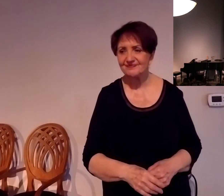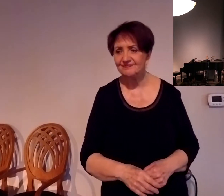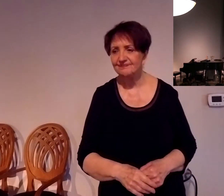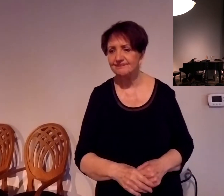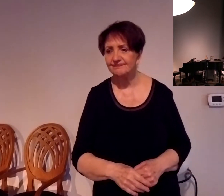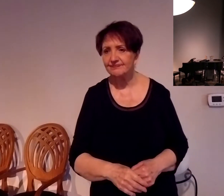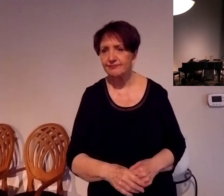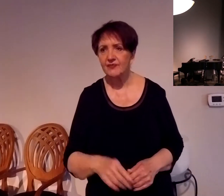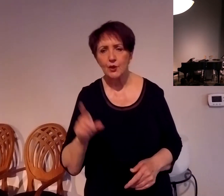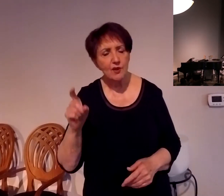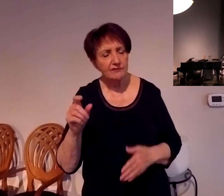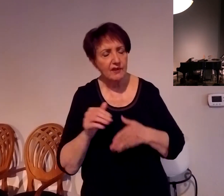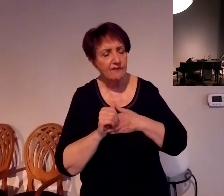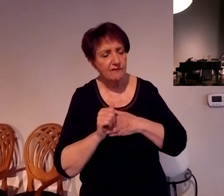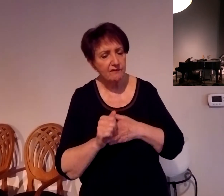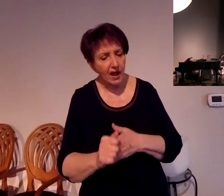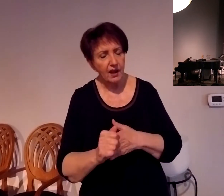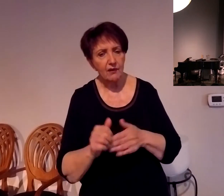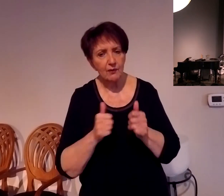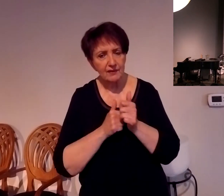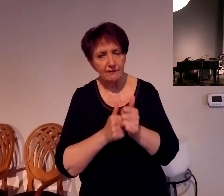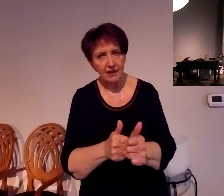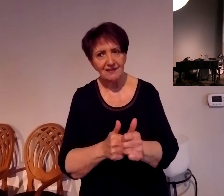You've got to follow it.